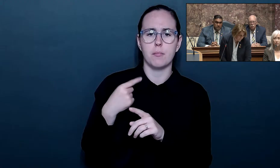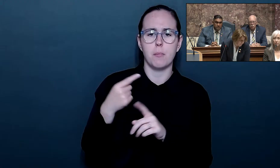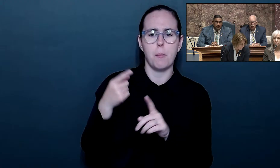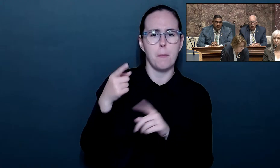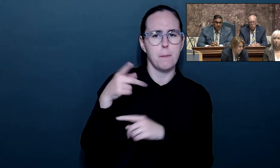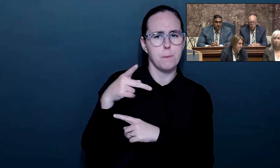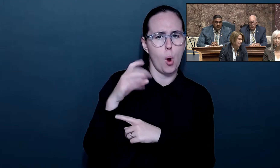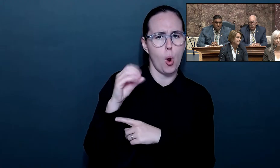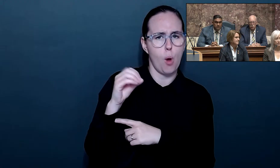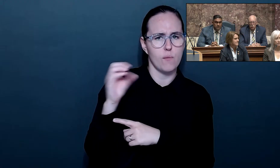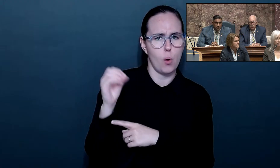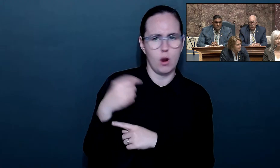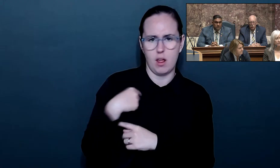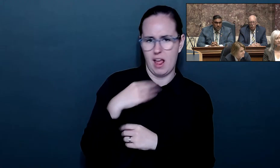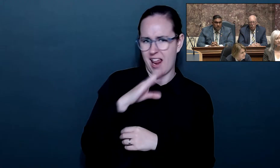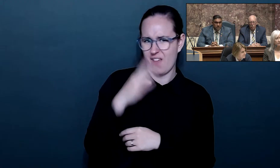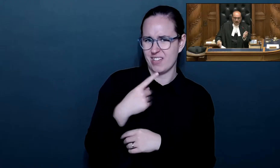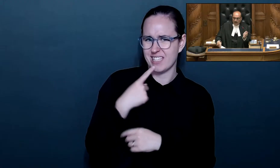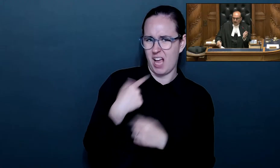withdraw.